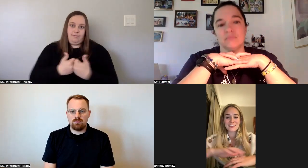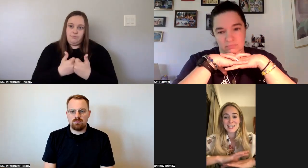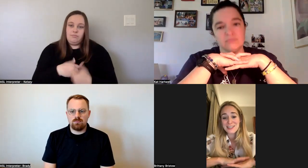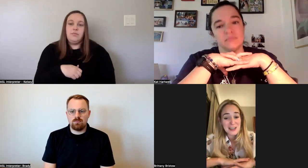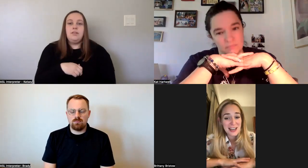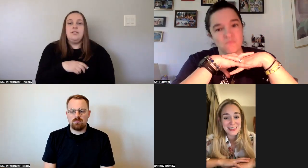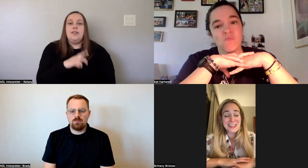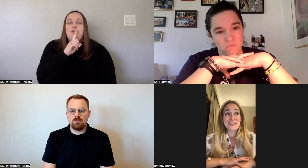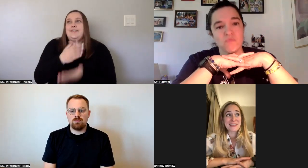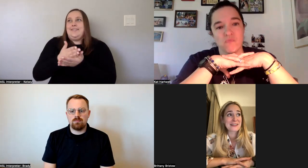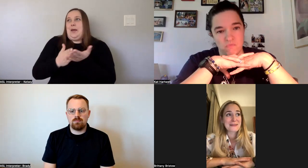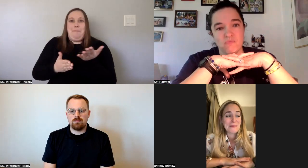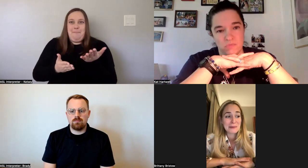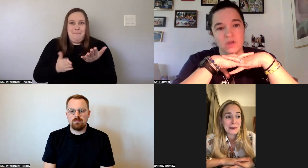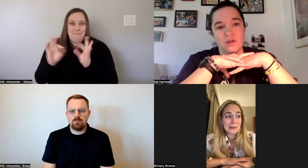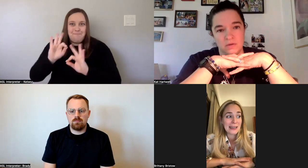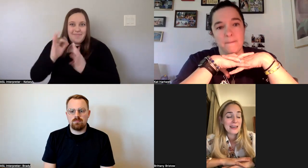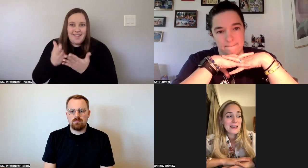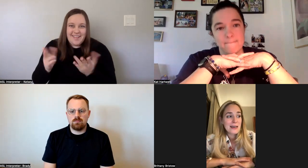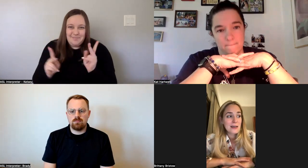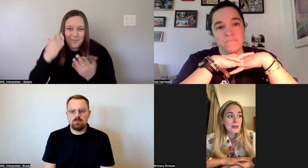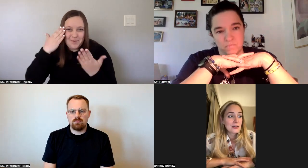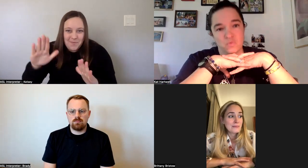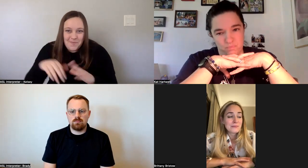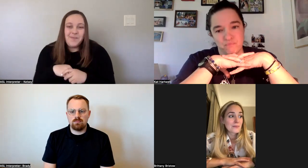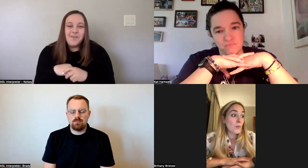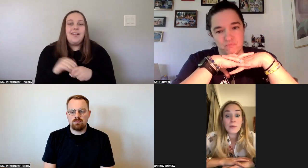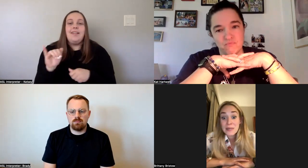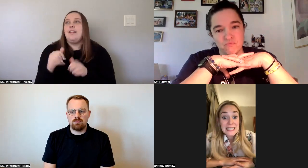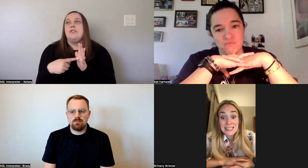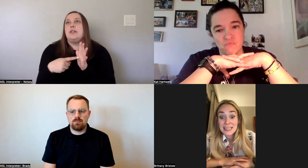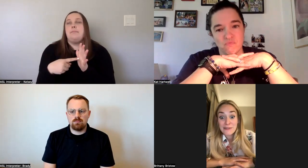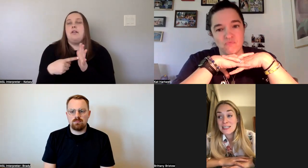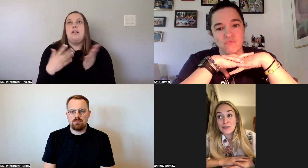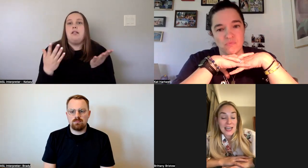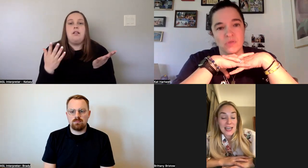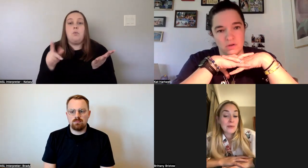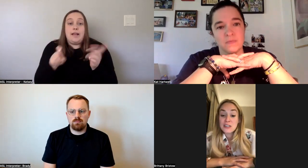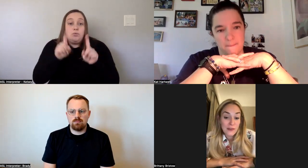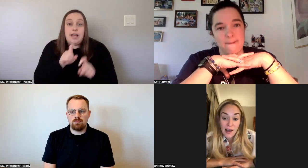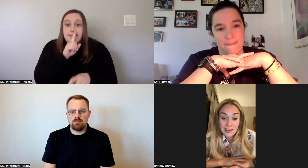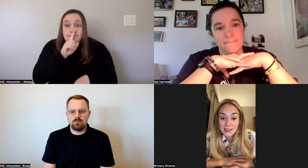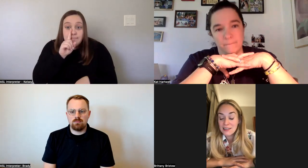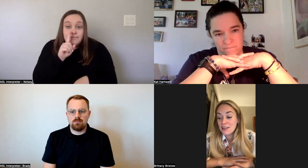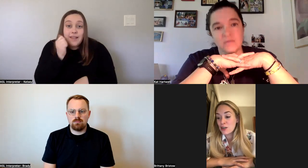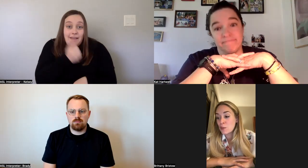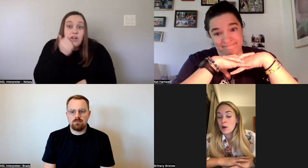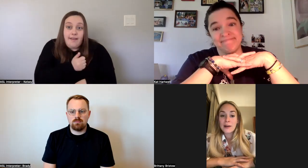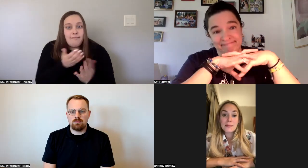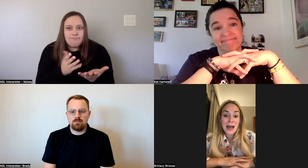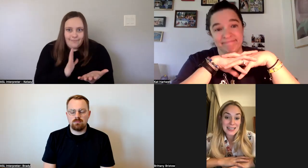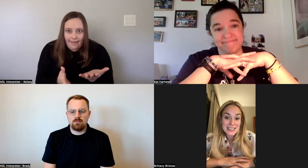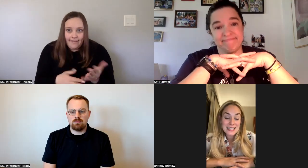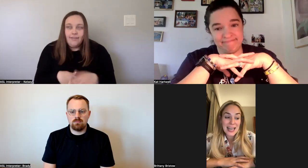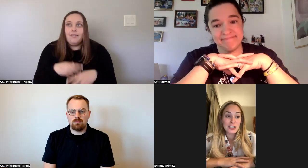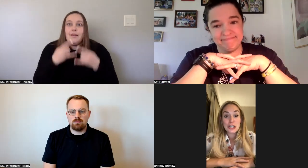little things that I don't think a lot of people know. Like, we were being tested every single day, which is fine. And, you know, we're all